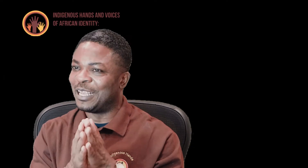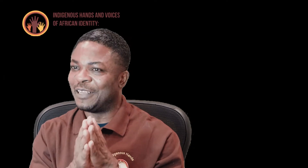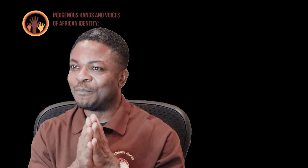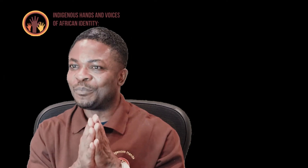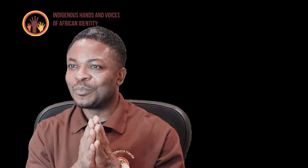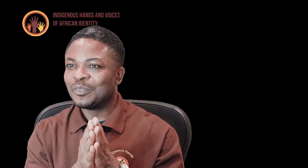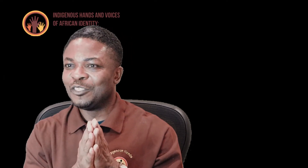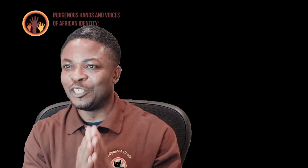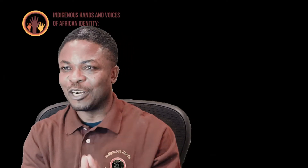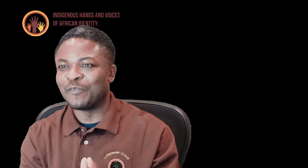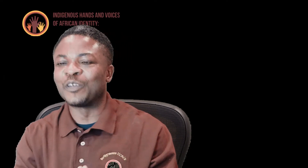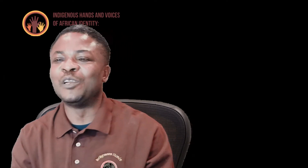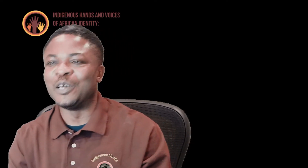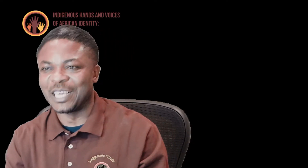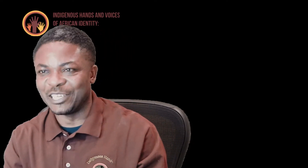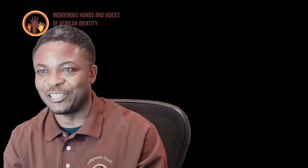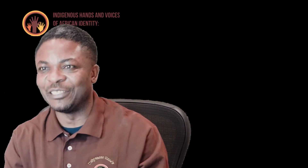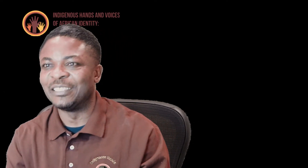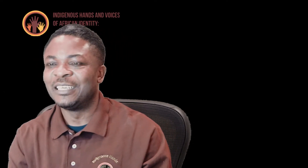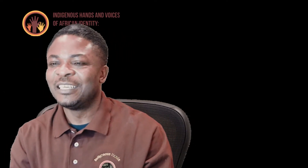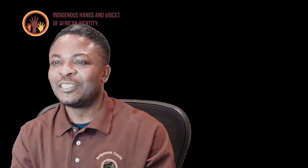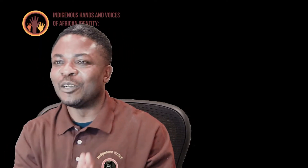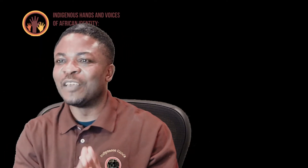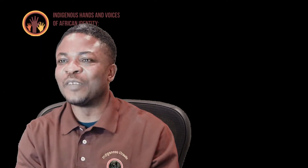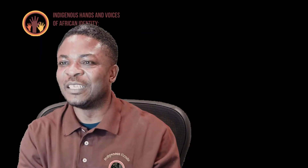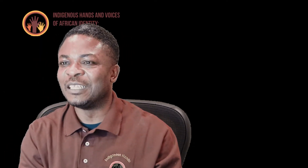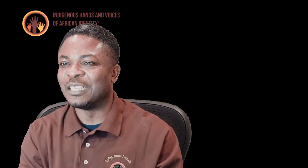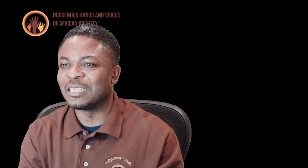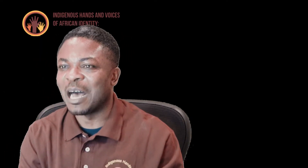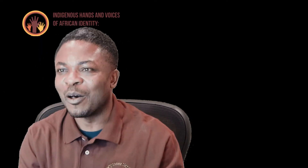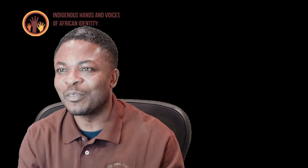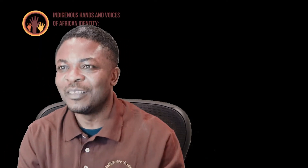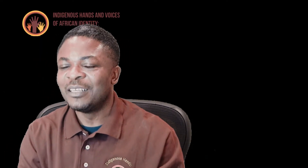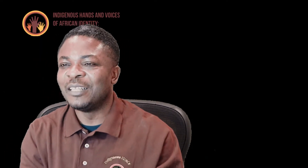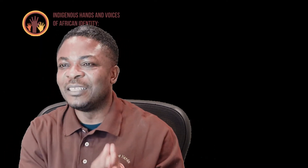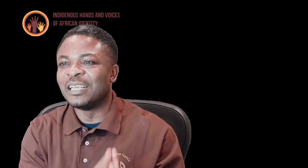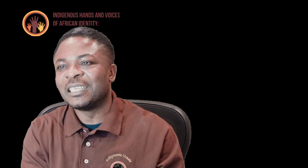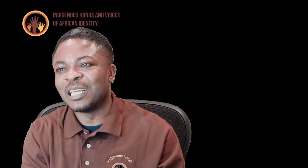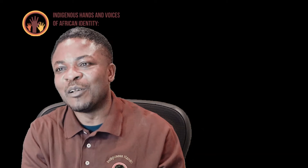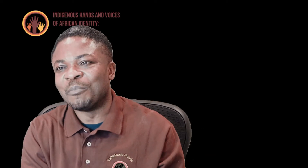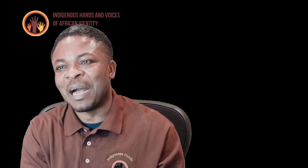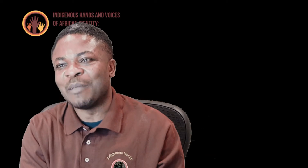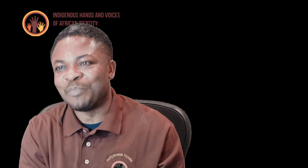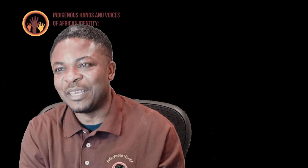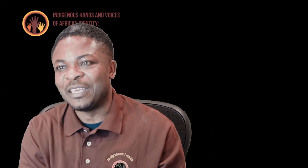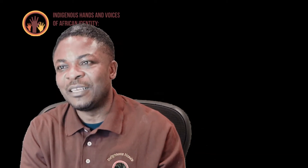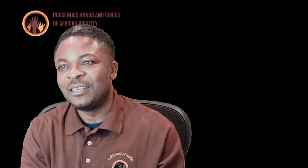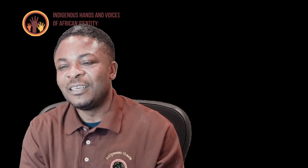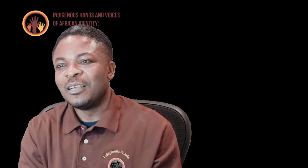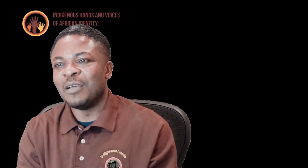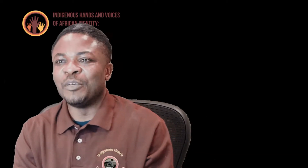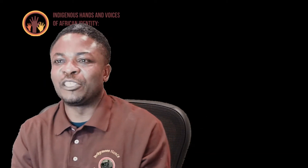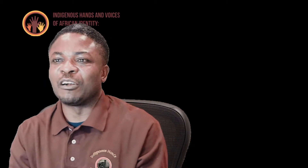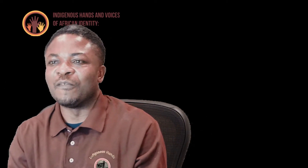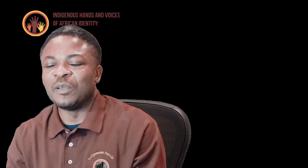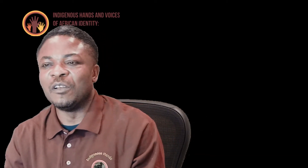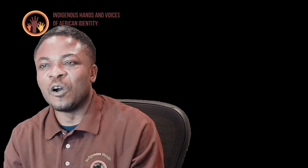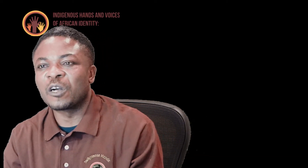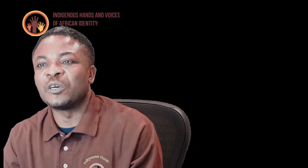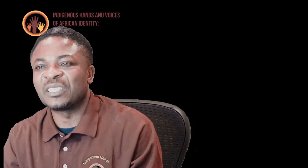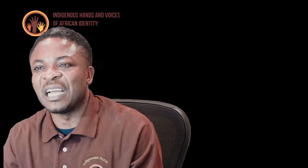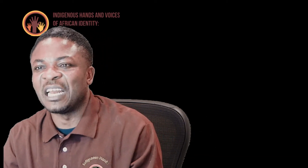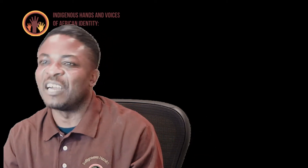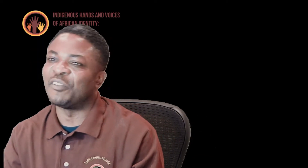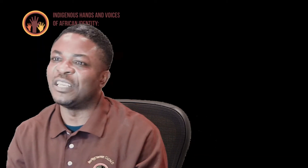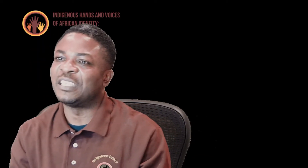on the geographical location, so if it is in the south, the ZSL might be a mixture of the